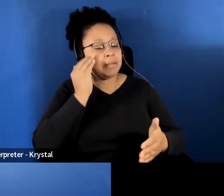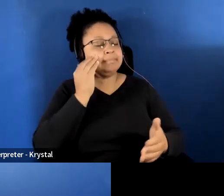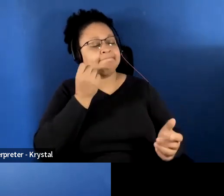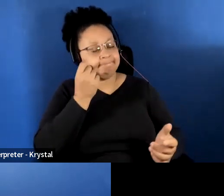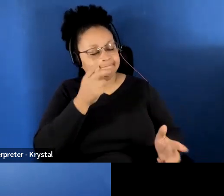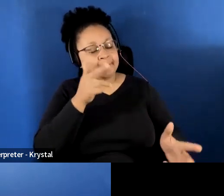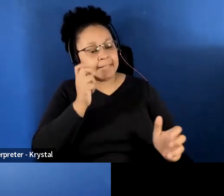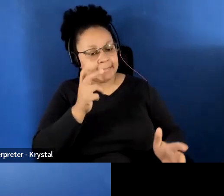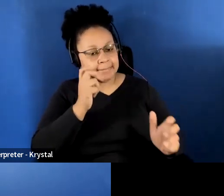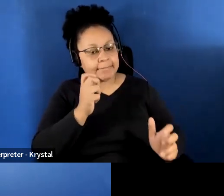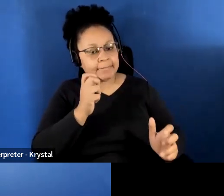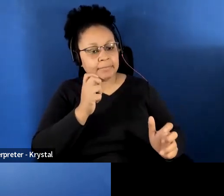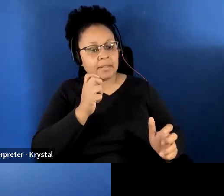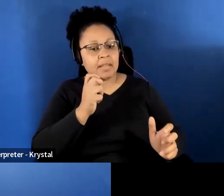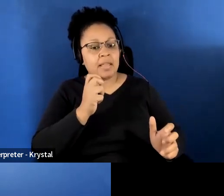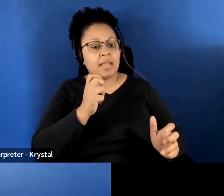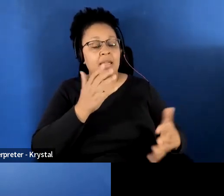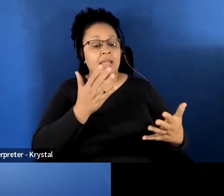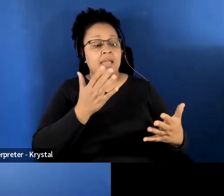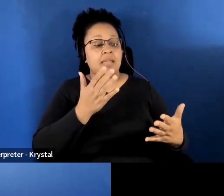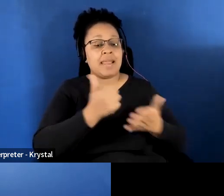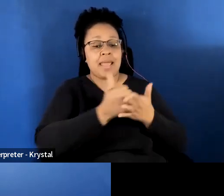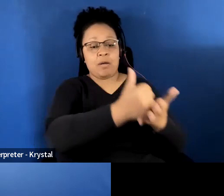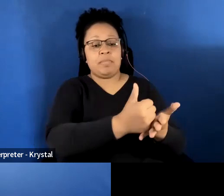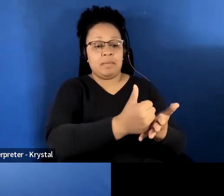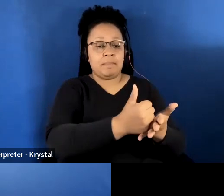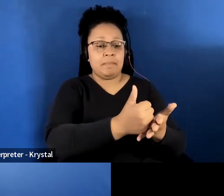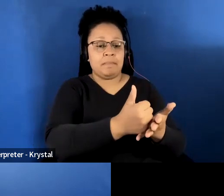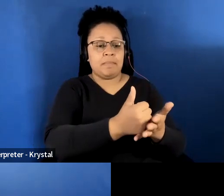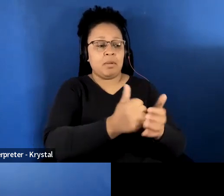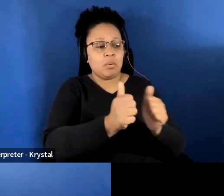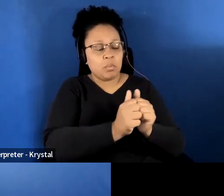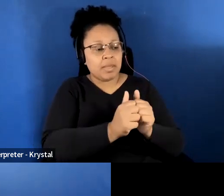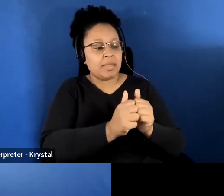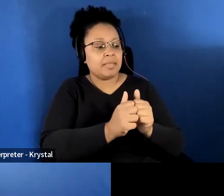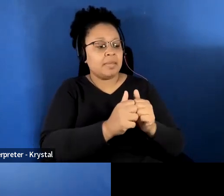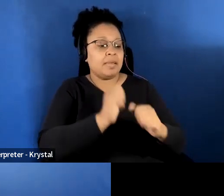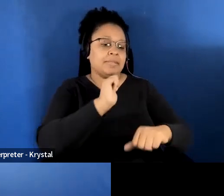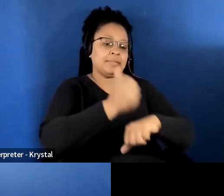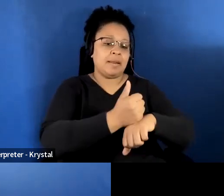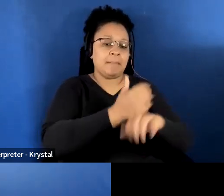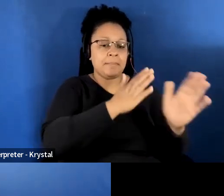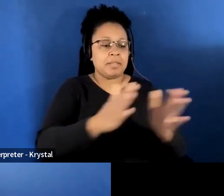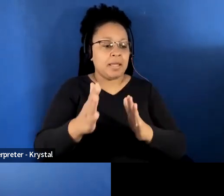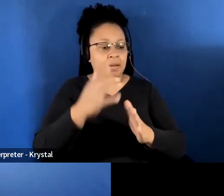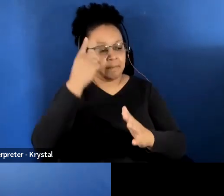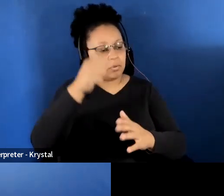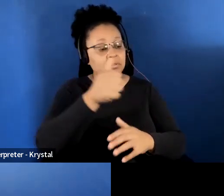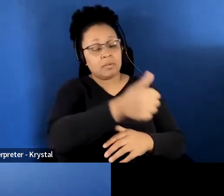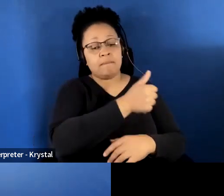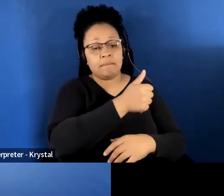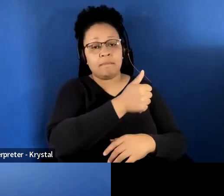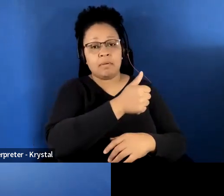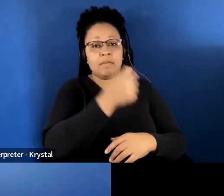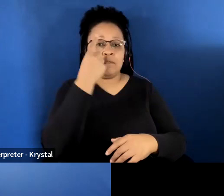look at that and assist the person with coming up with a plan for themselves.